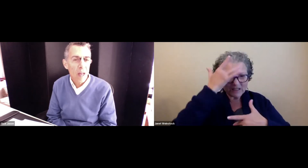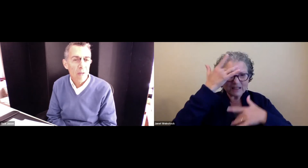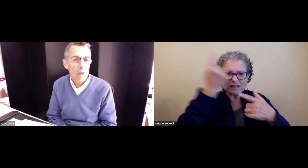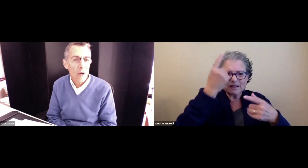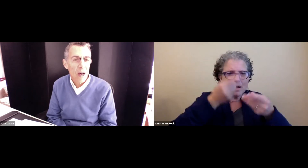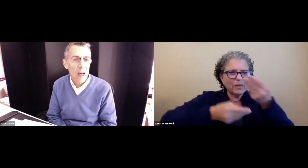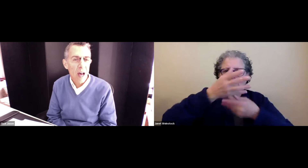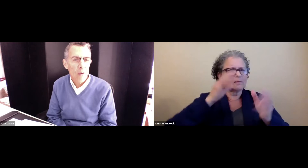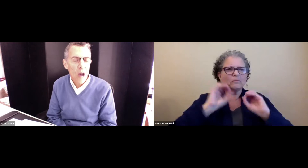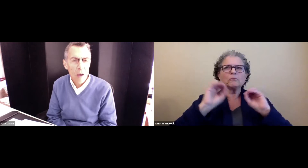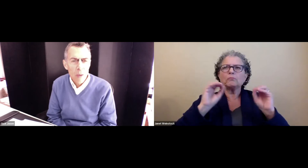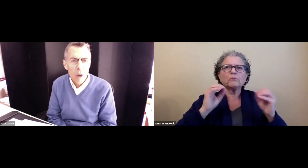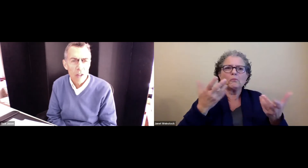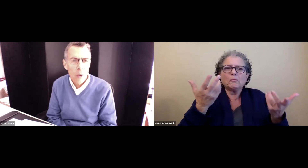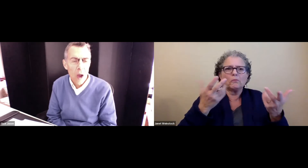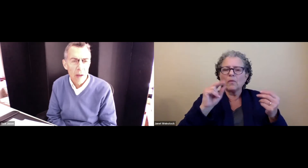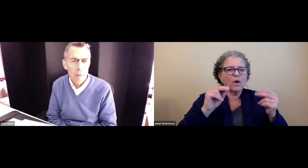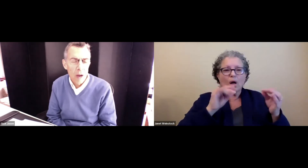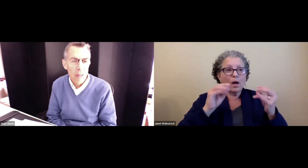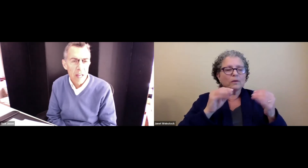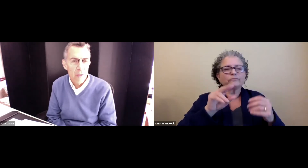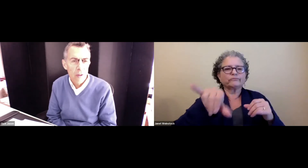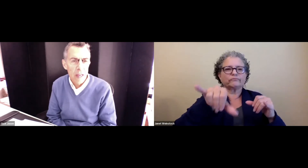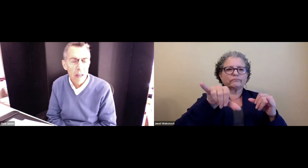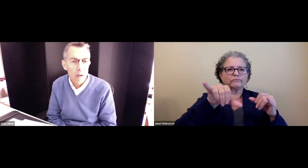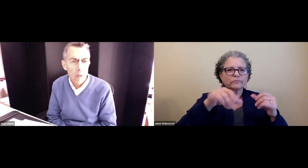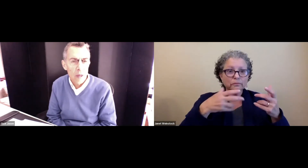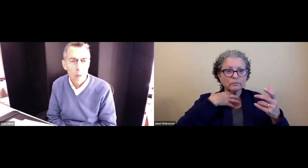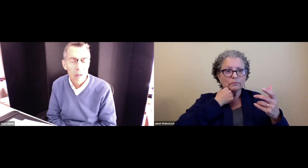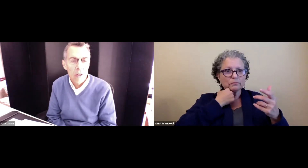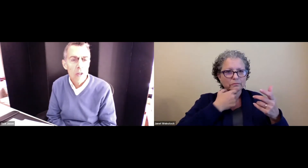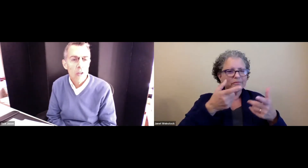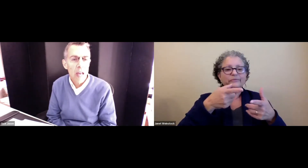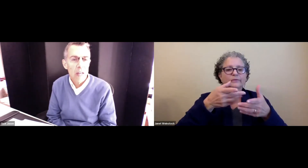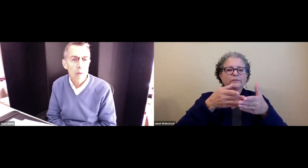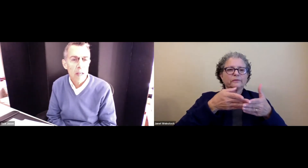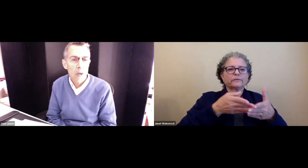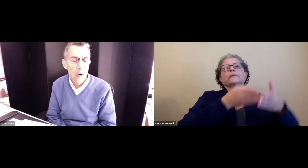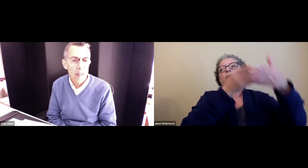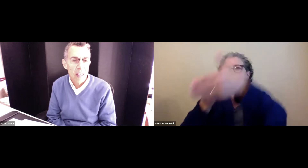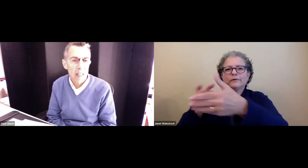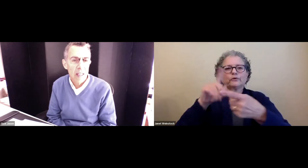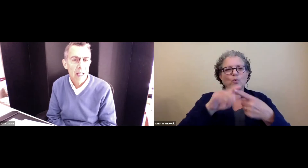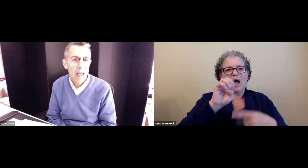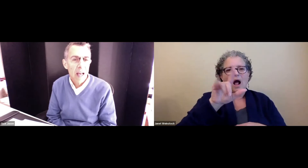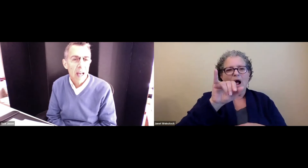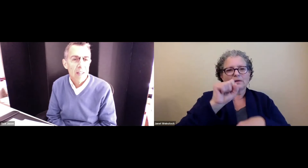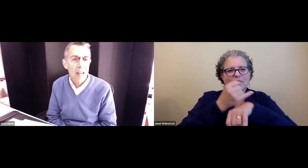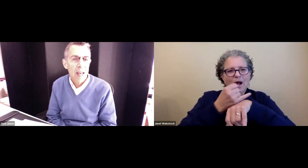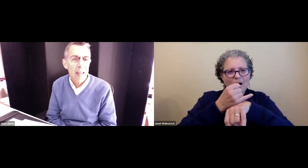So they wanted to know why are they deaf? Are they ill or what it was? So they had to remain in quarantine and